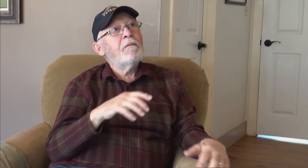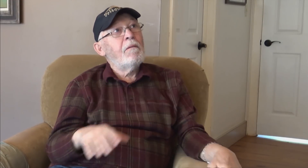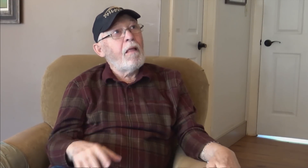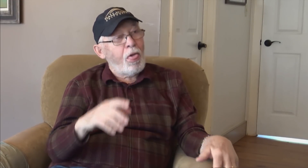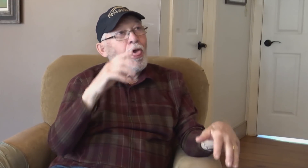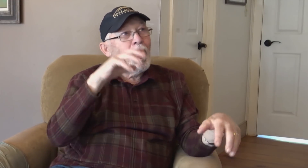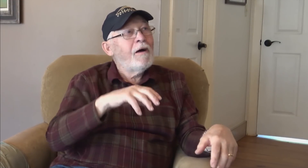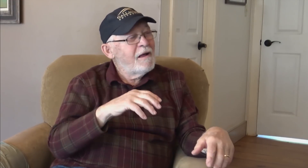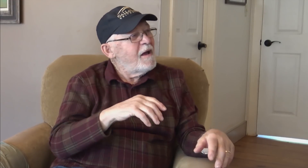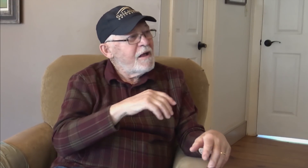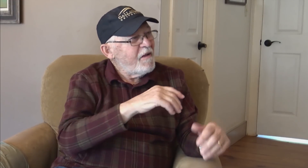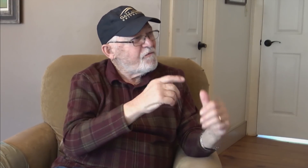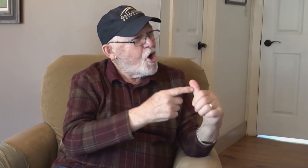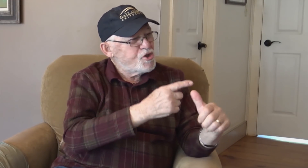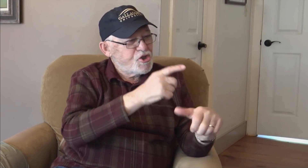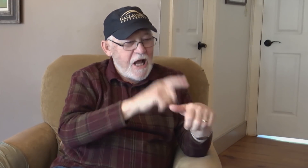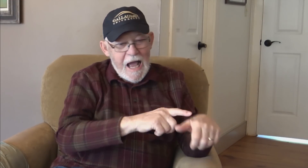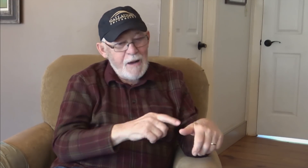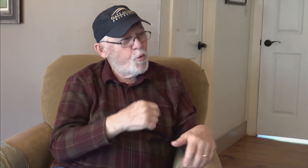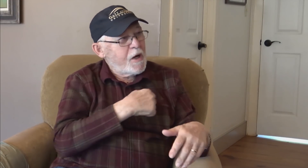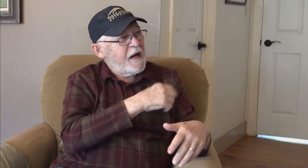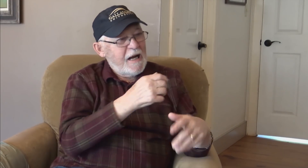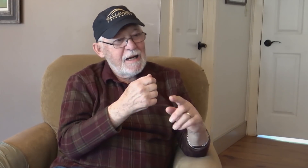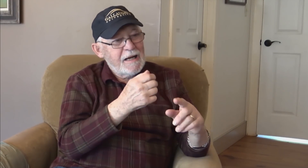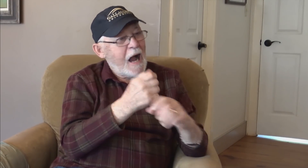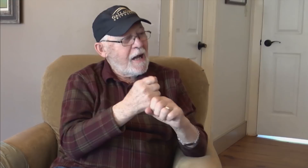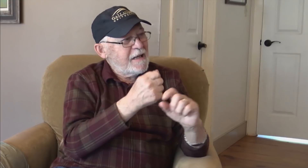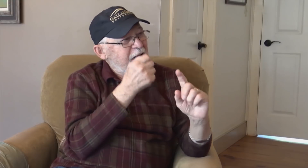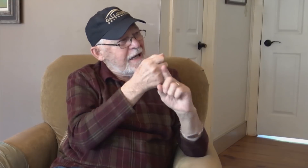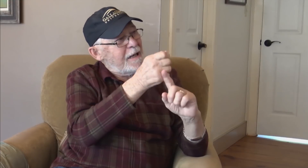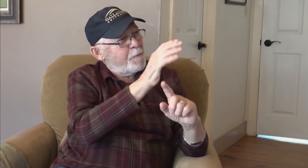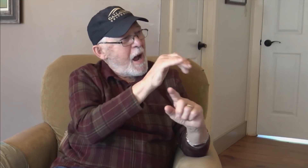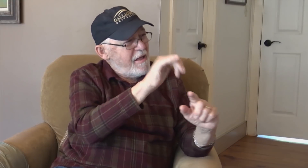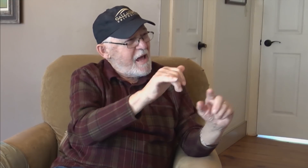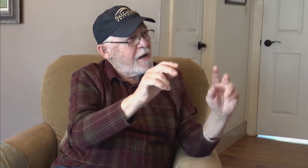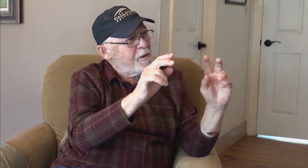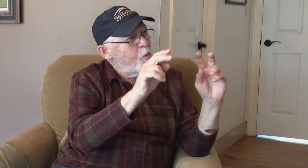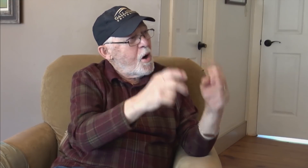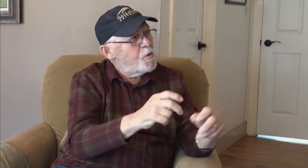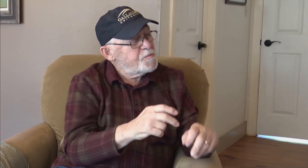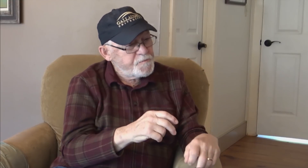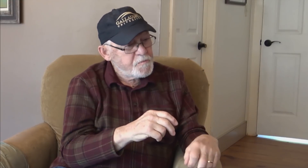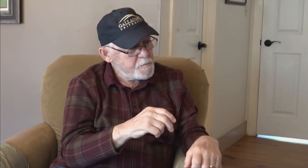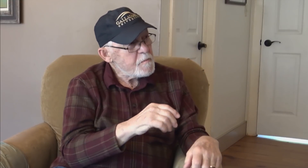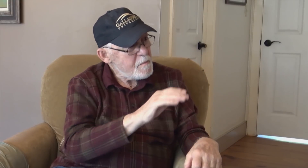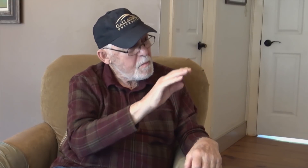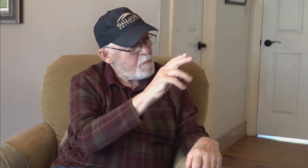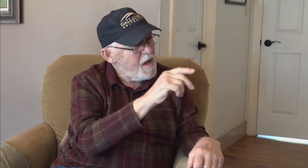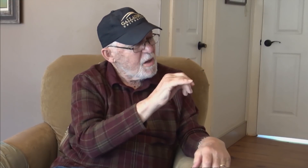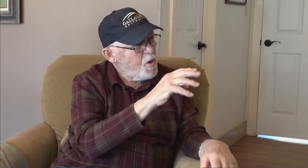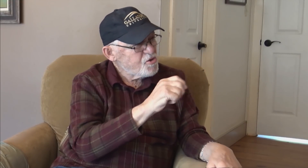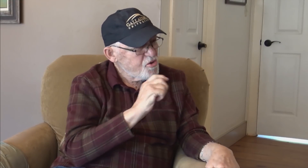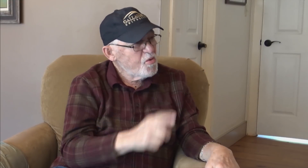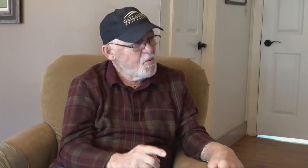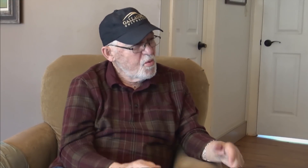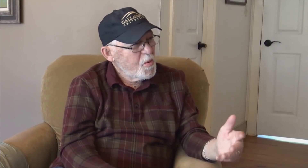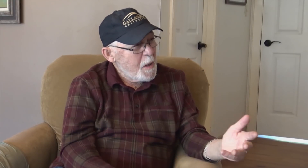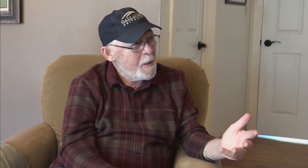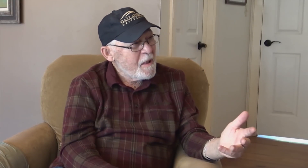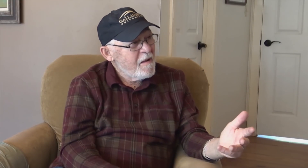anything except hear. The first time we heard that famous quote, but